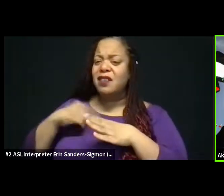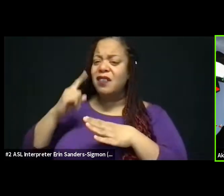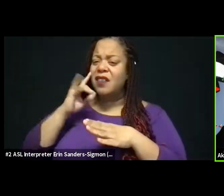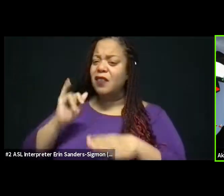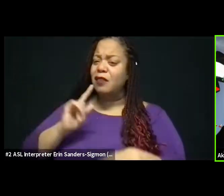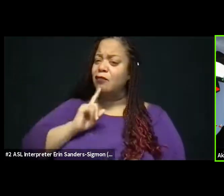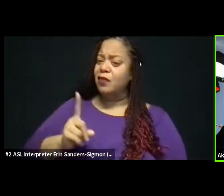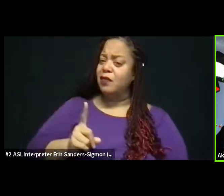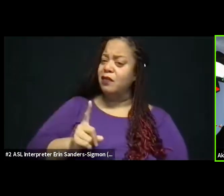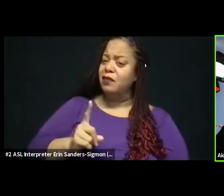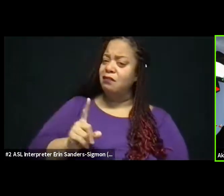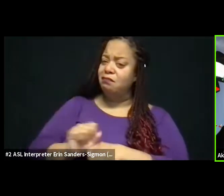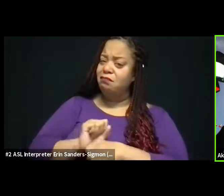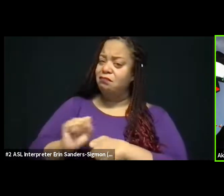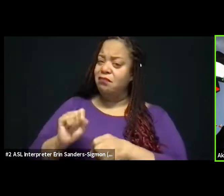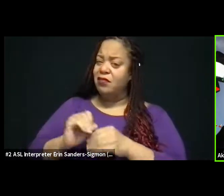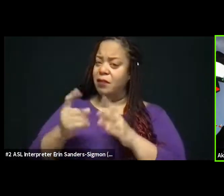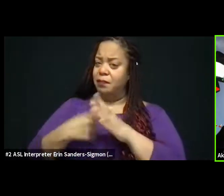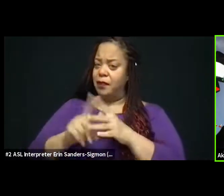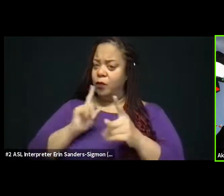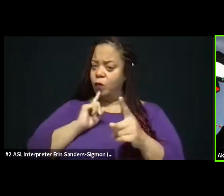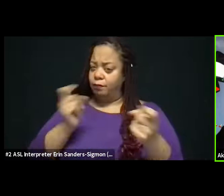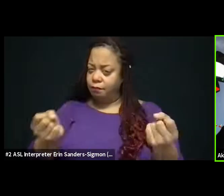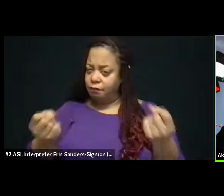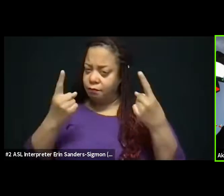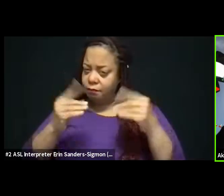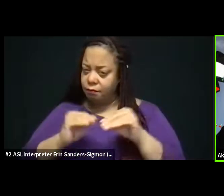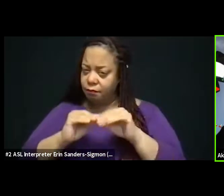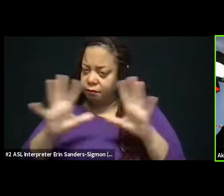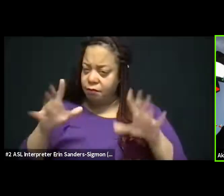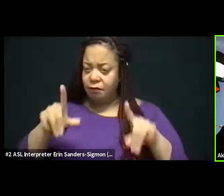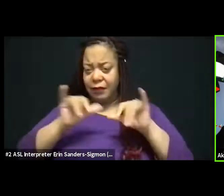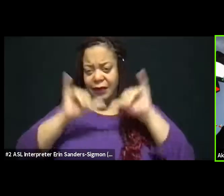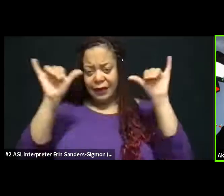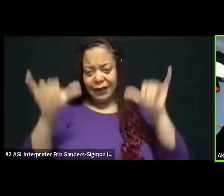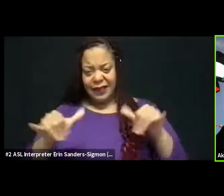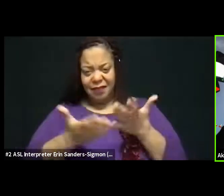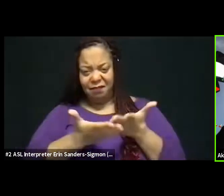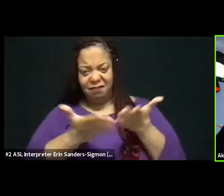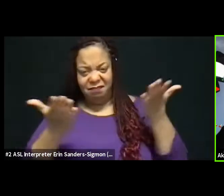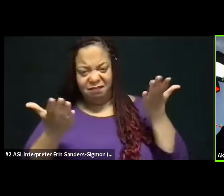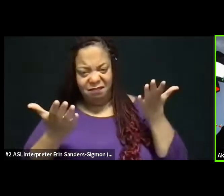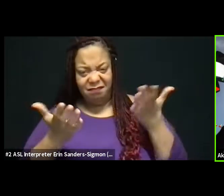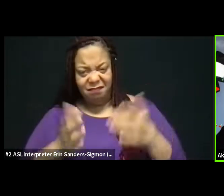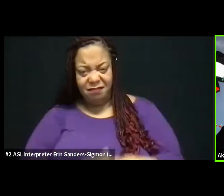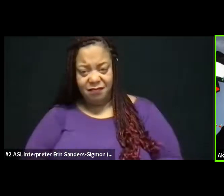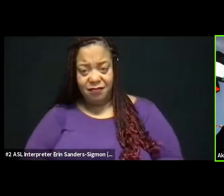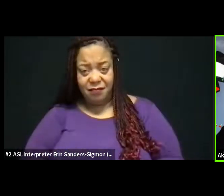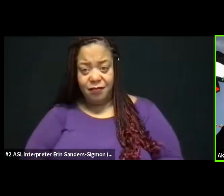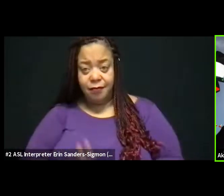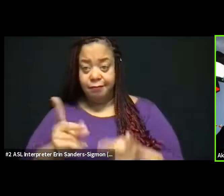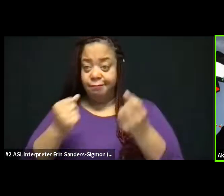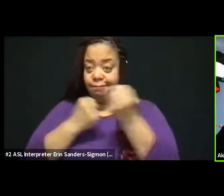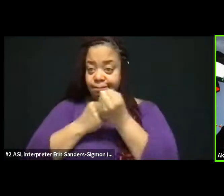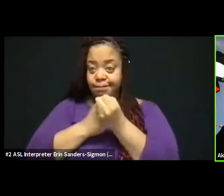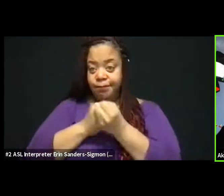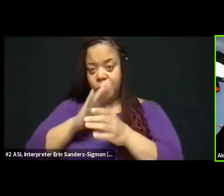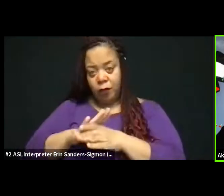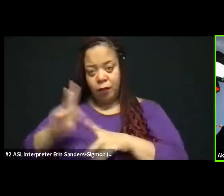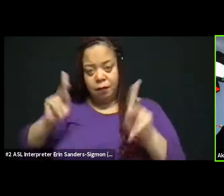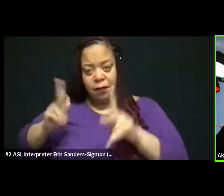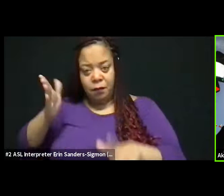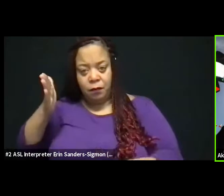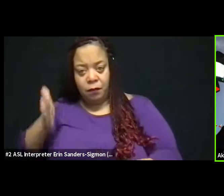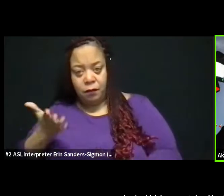me understanding that, like, these systems are not where it's at. And, you know, working